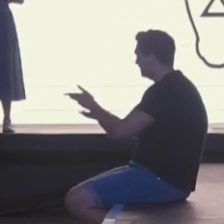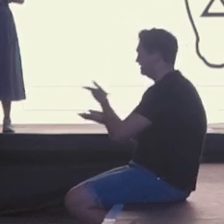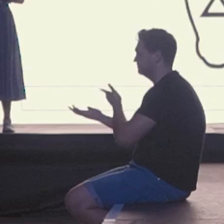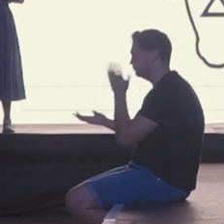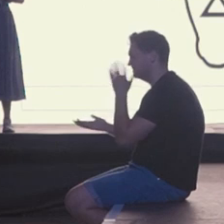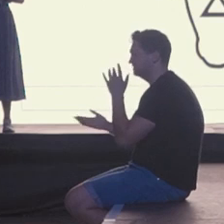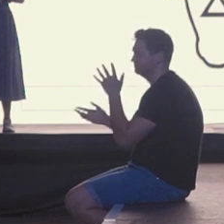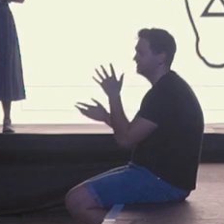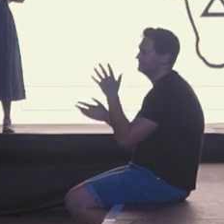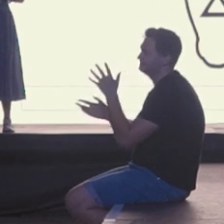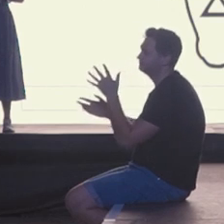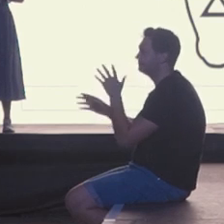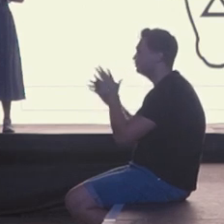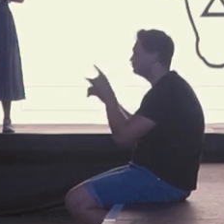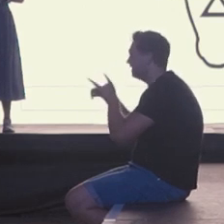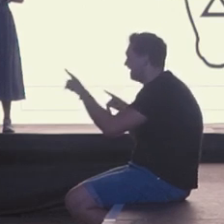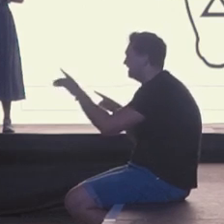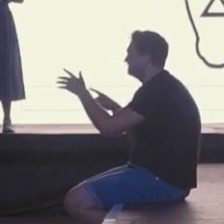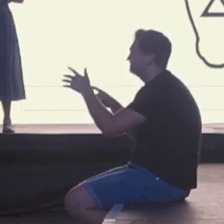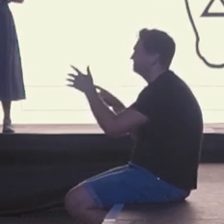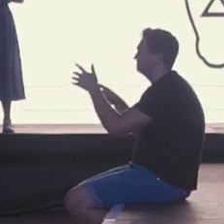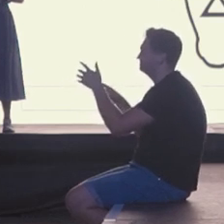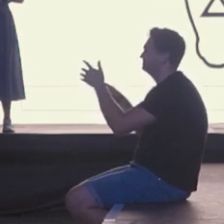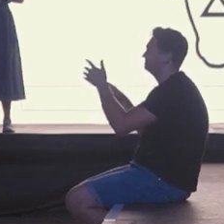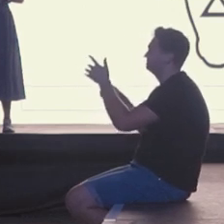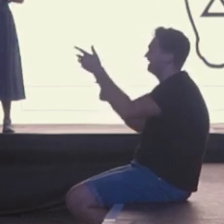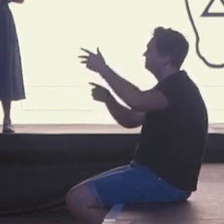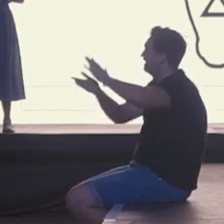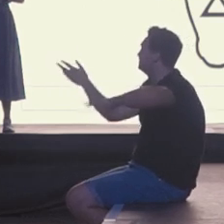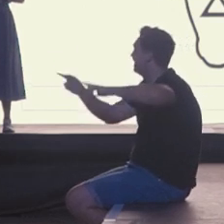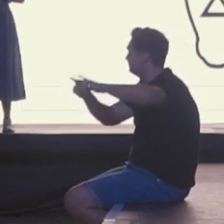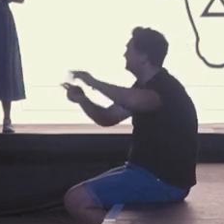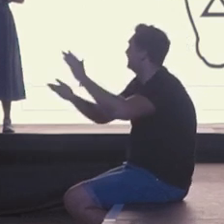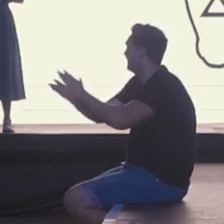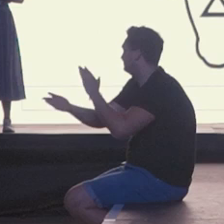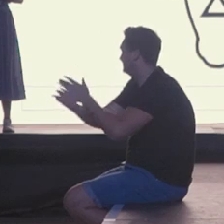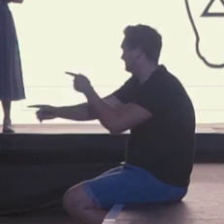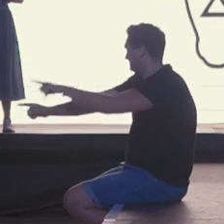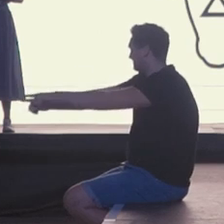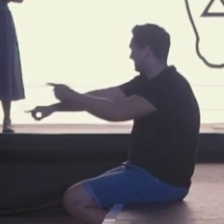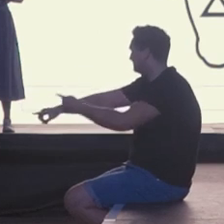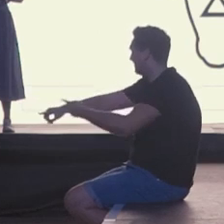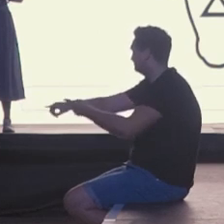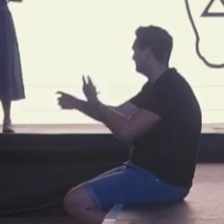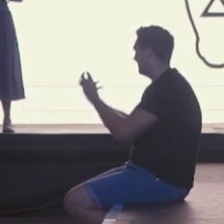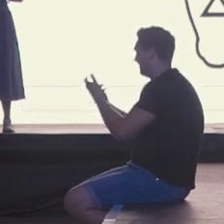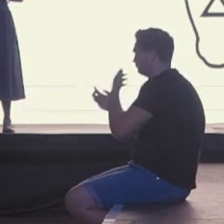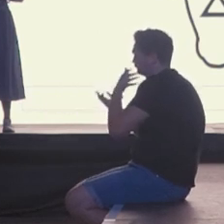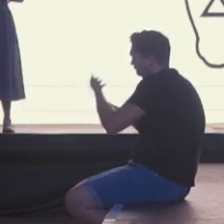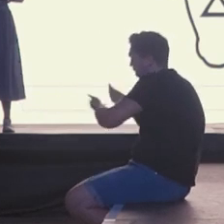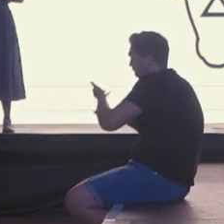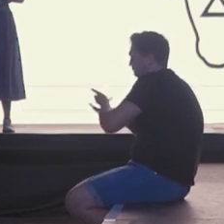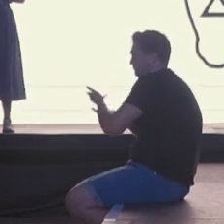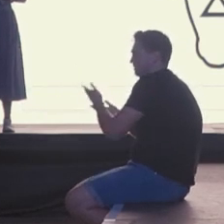of building a wall between parents how can you educate children, honestly?